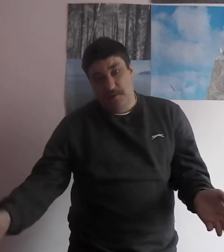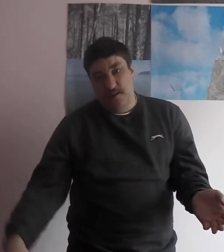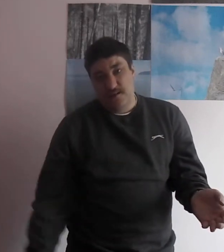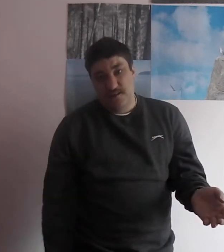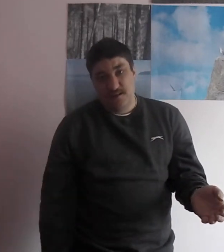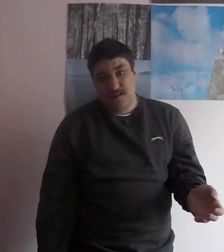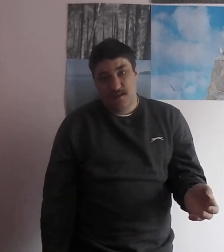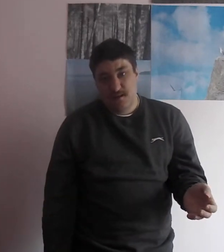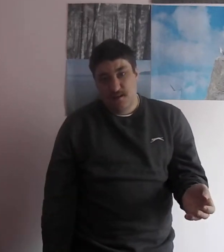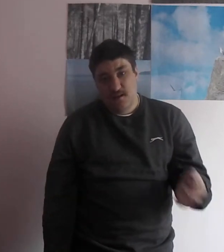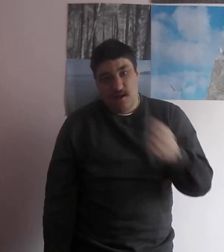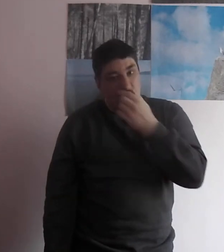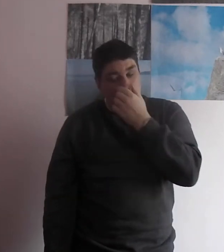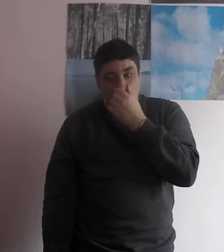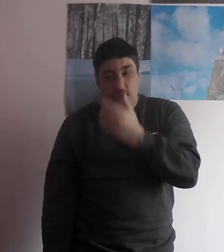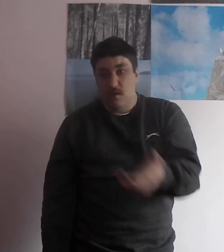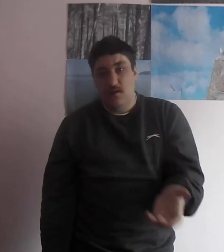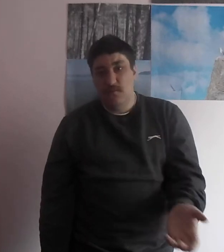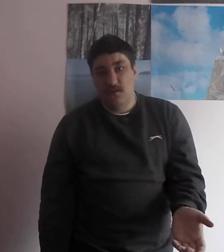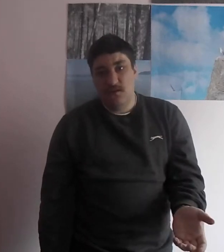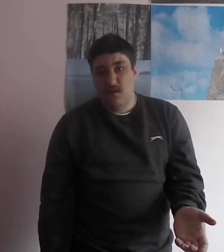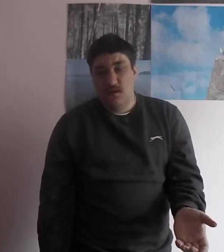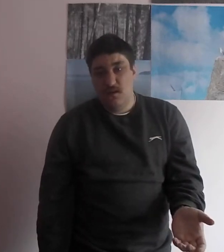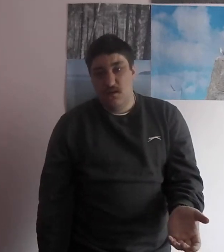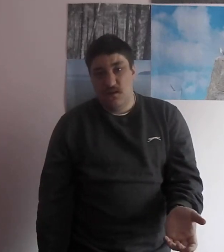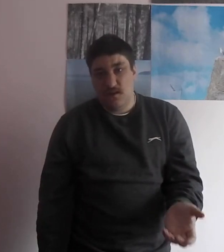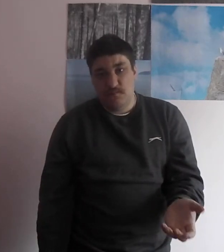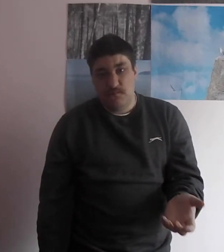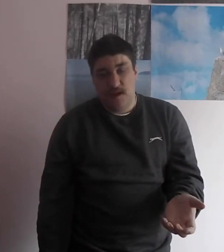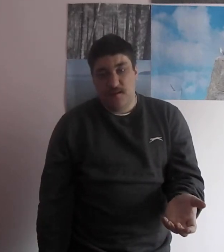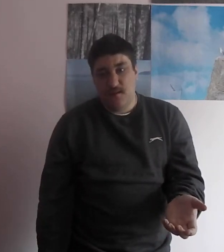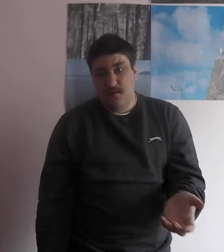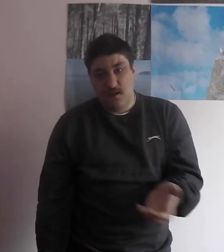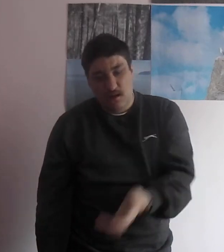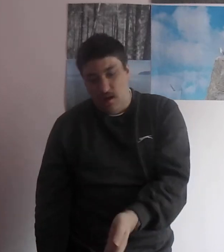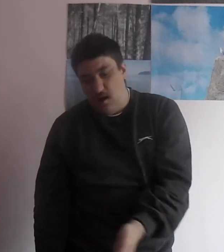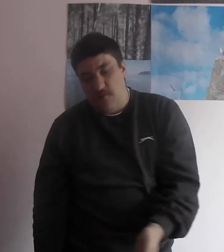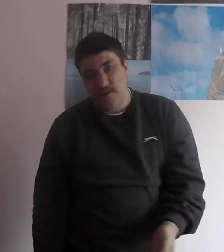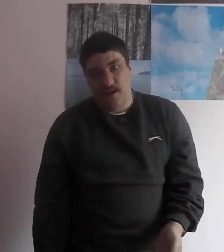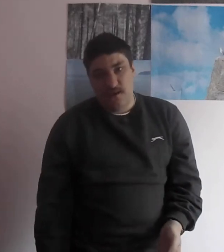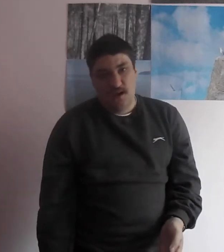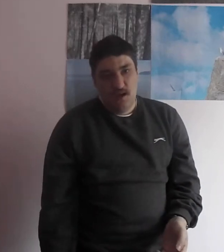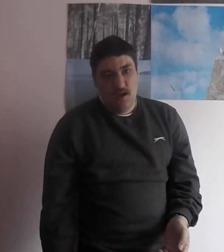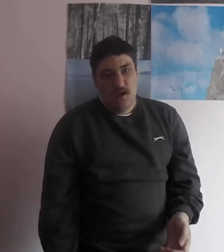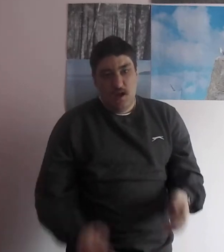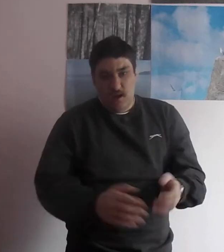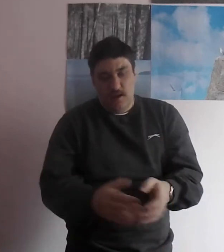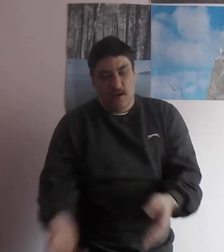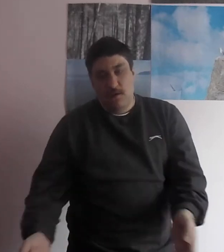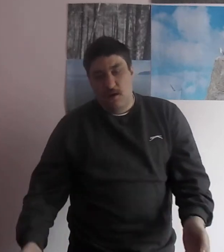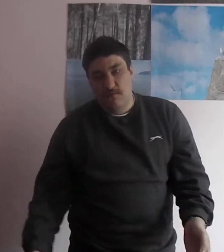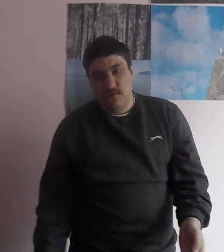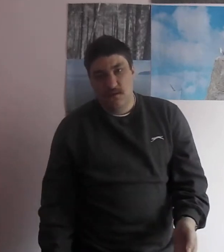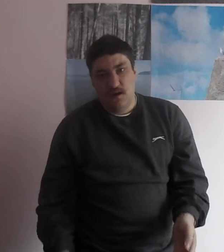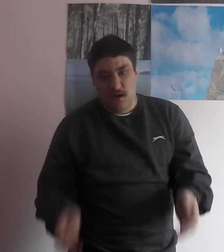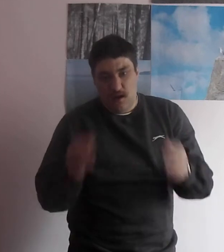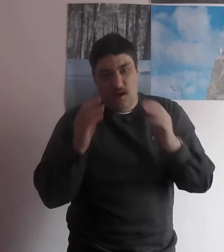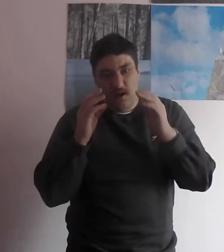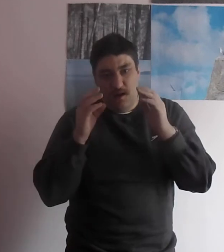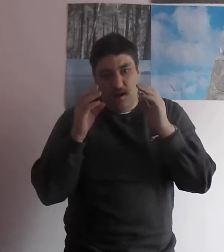completed. I'm not expecting to go like half an hour and then come off. And